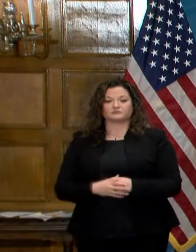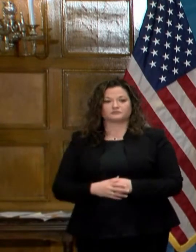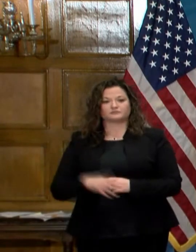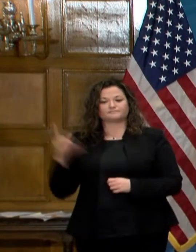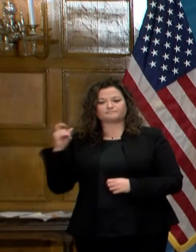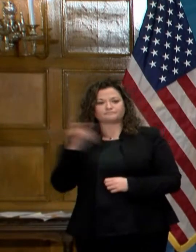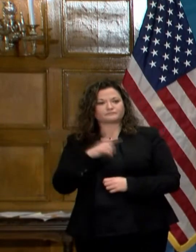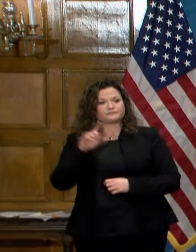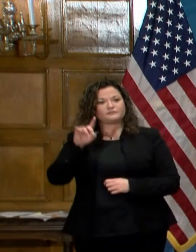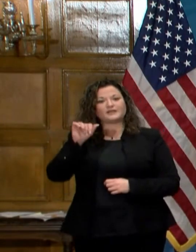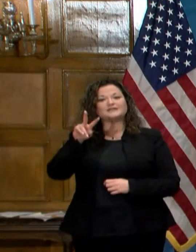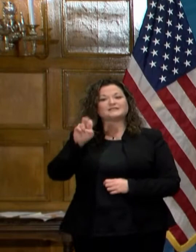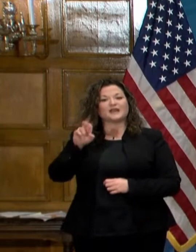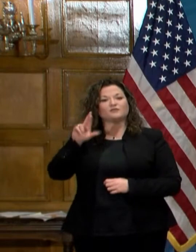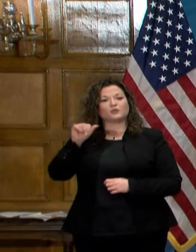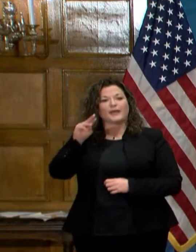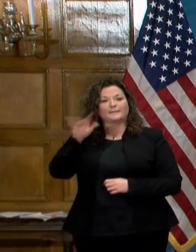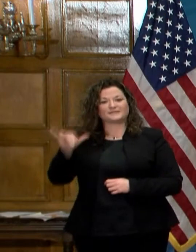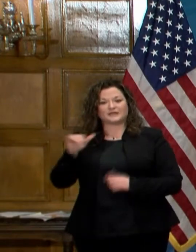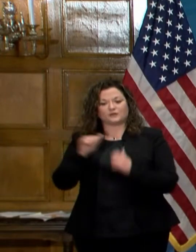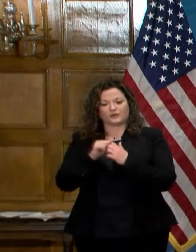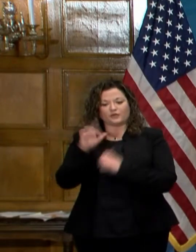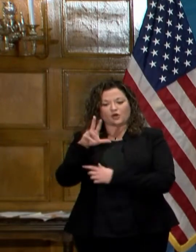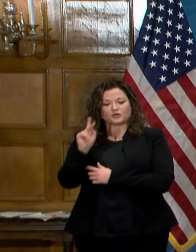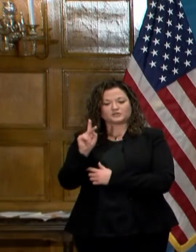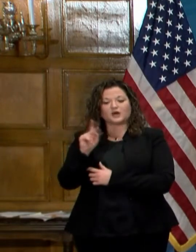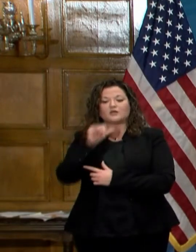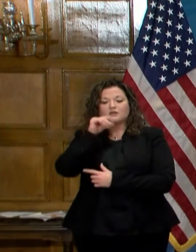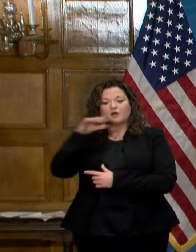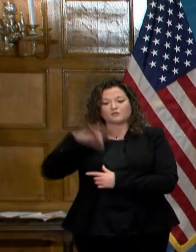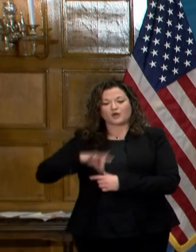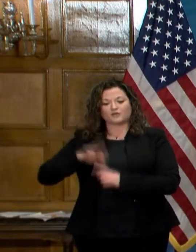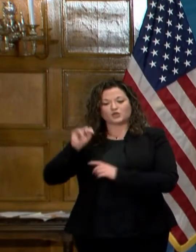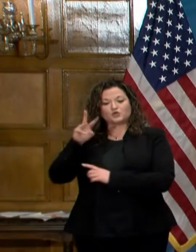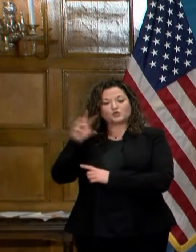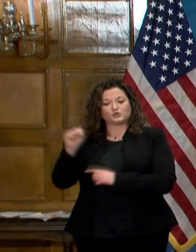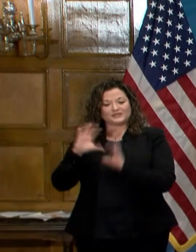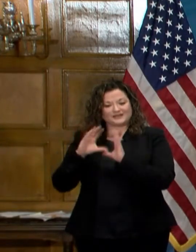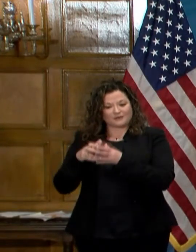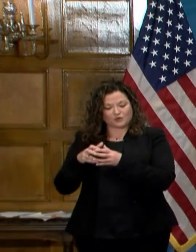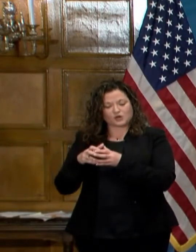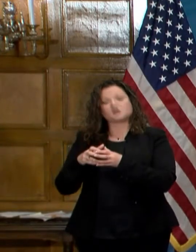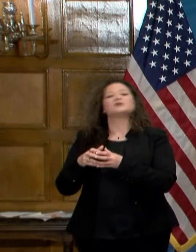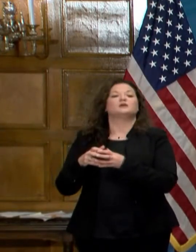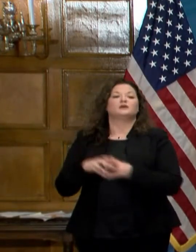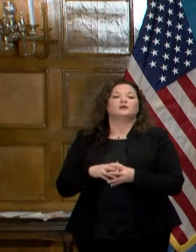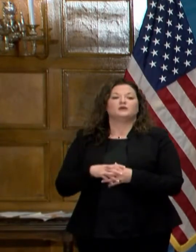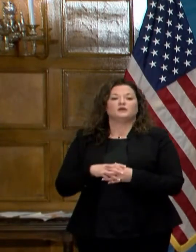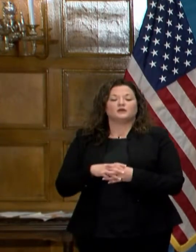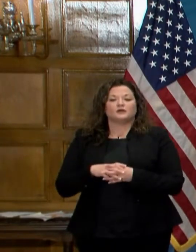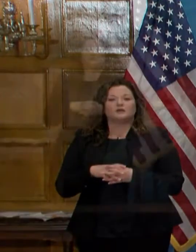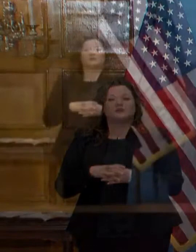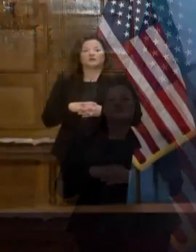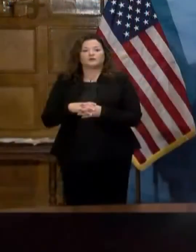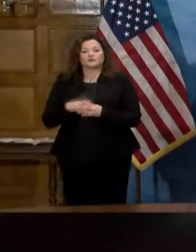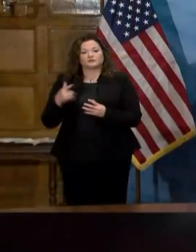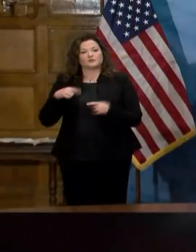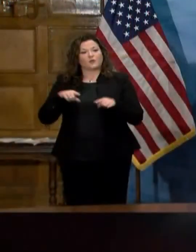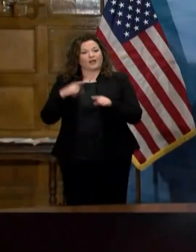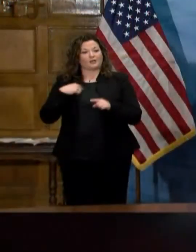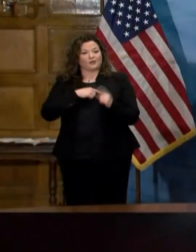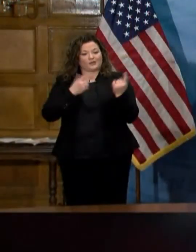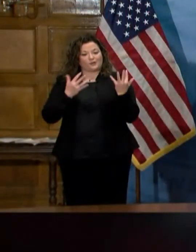Governor, this is David Ramsey with the Arkansas Nonprofit News Network. While we await the vaccine, the National